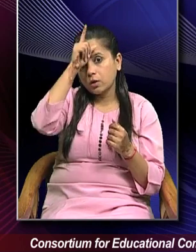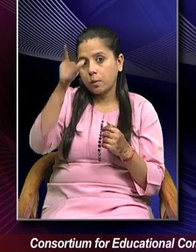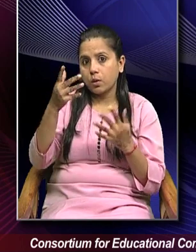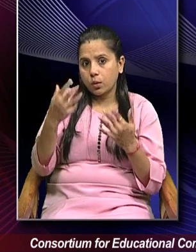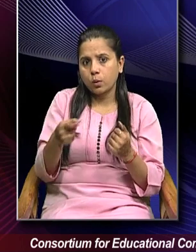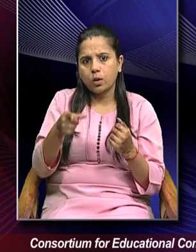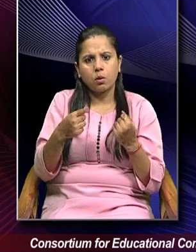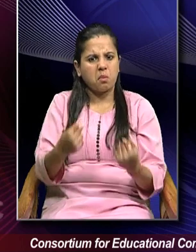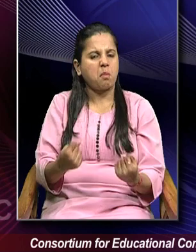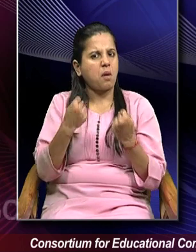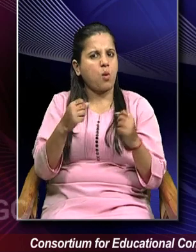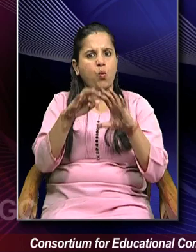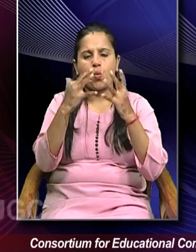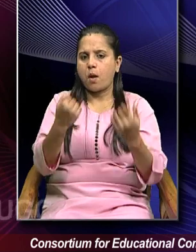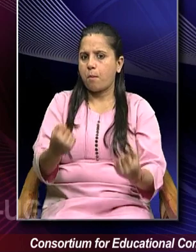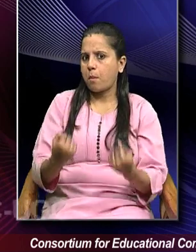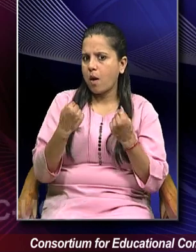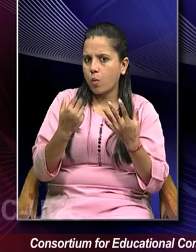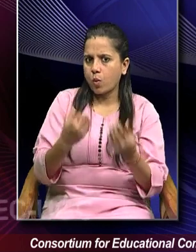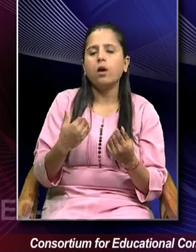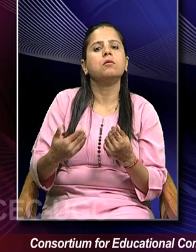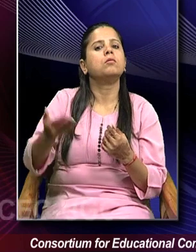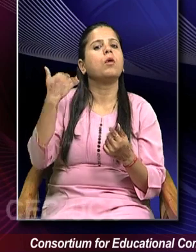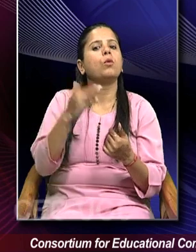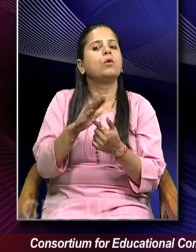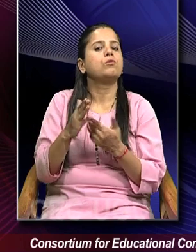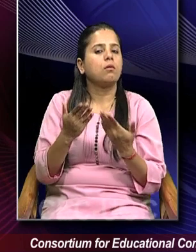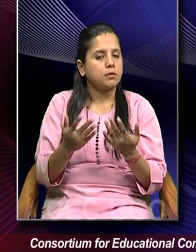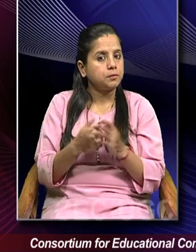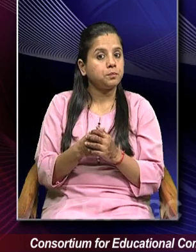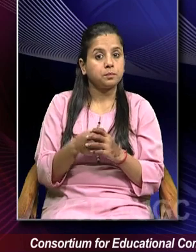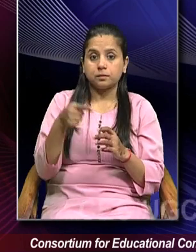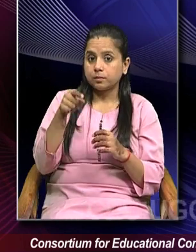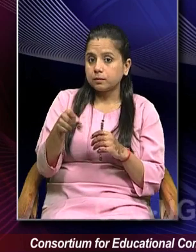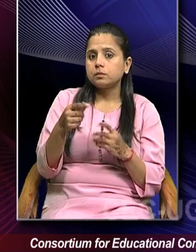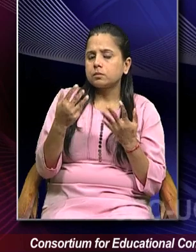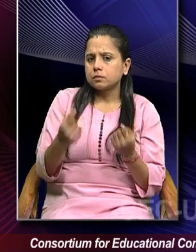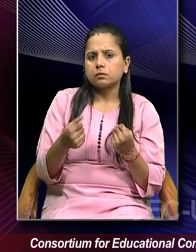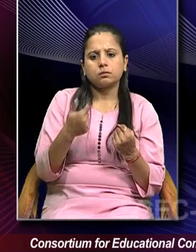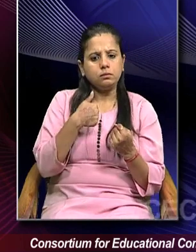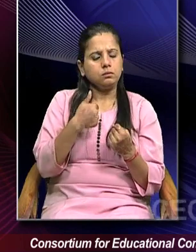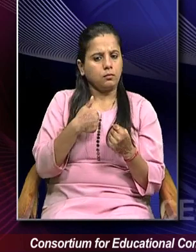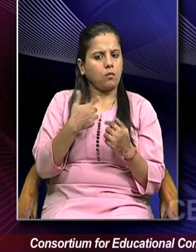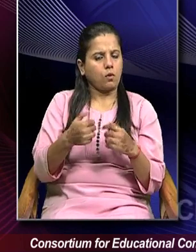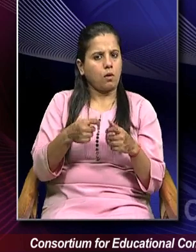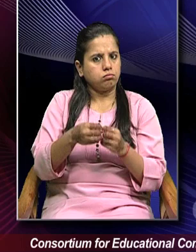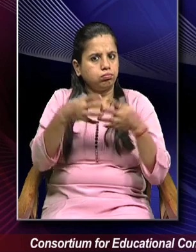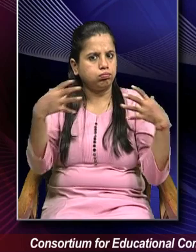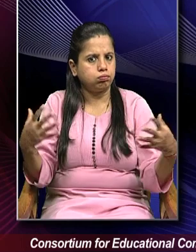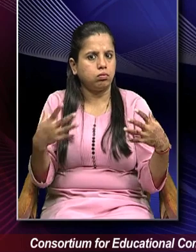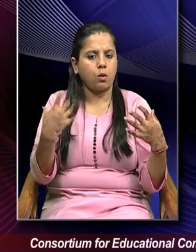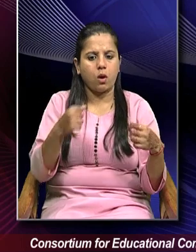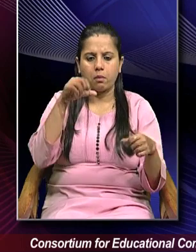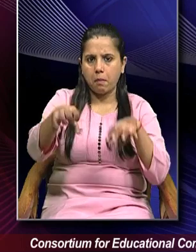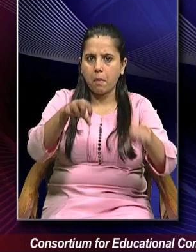be a superpower or a world power at that point of time, and it wanted to in a way expand itself, it wanted to secure colonies